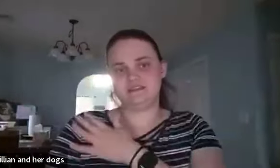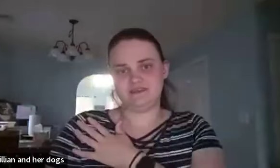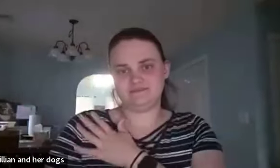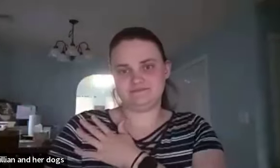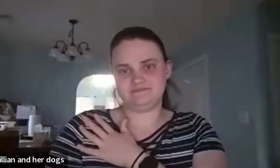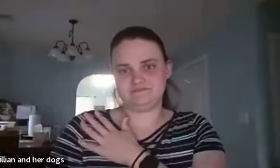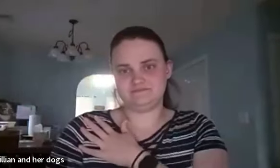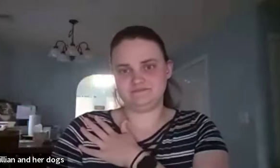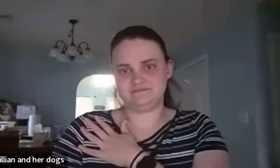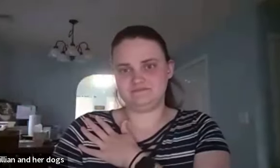Sunday.